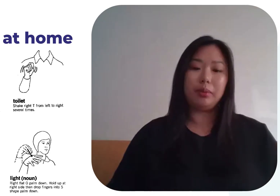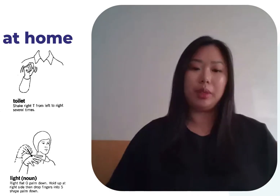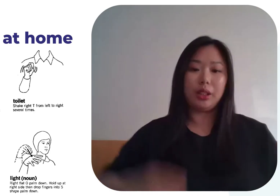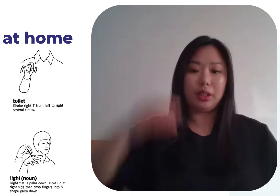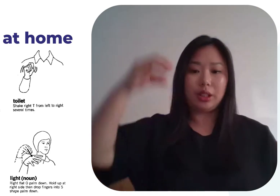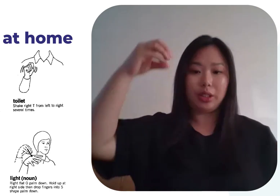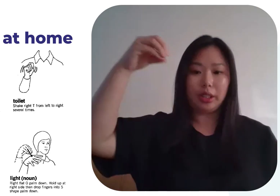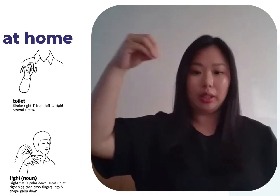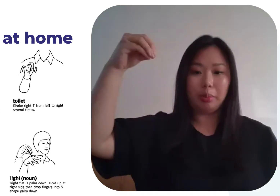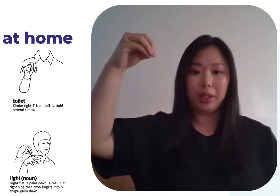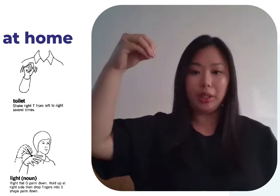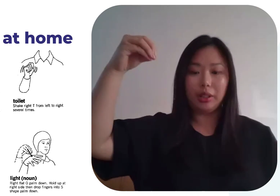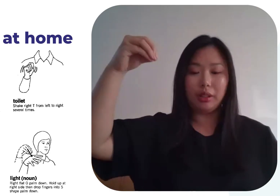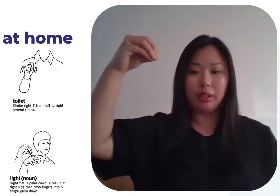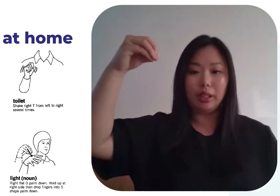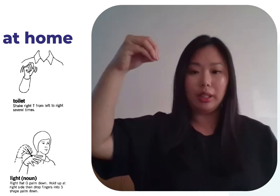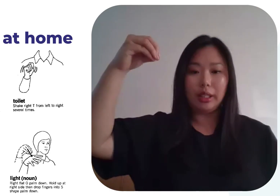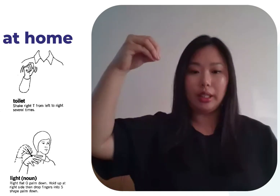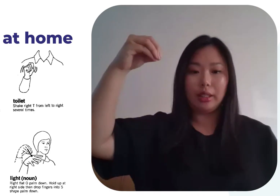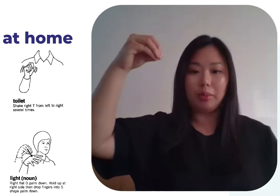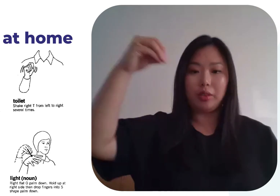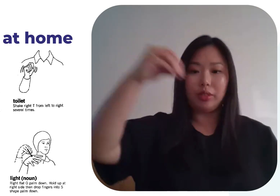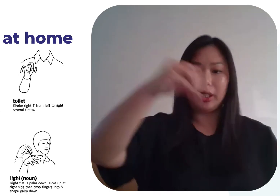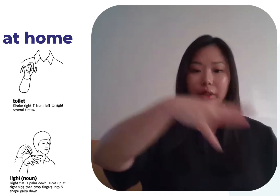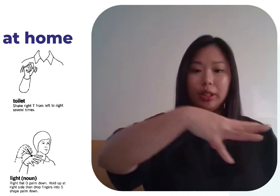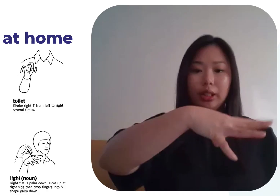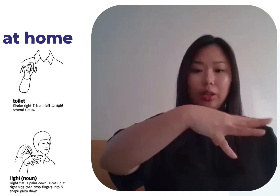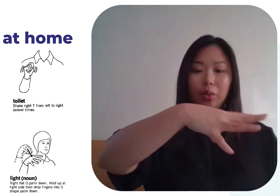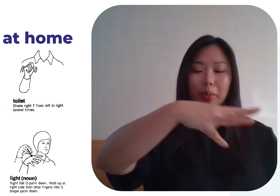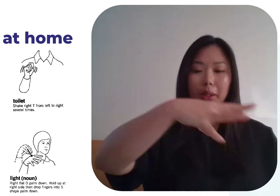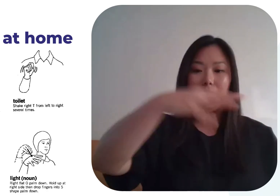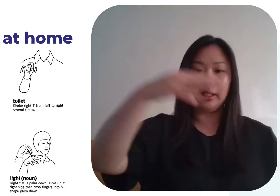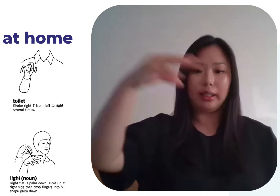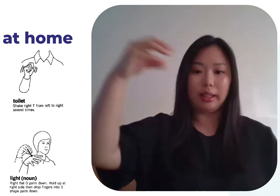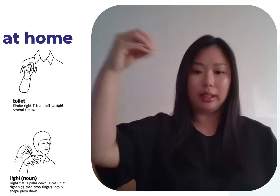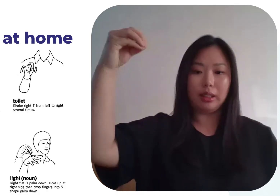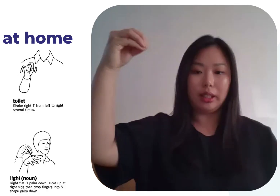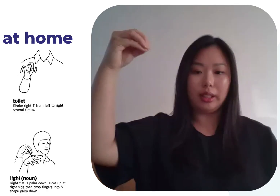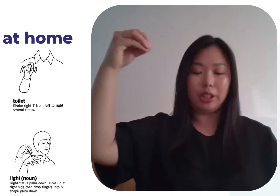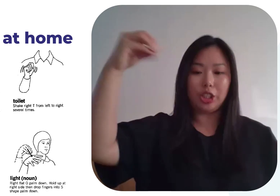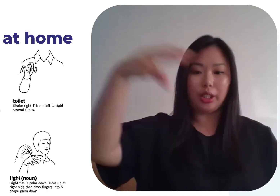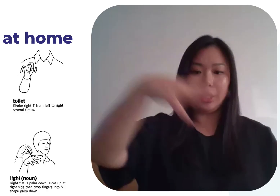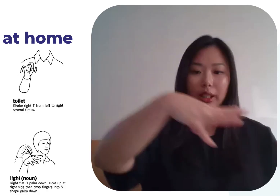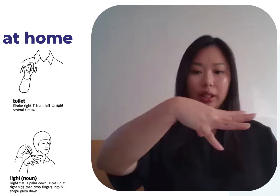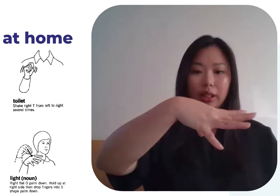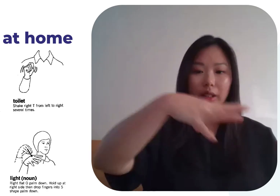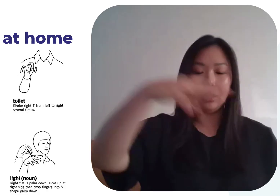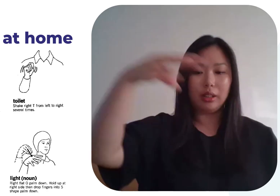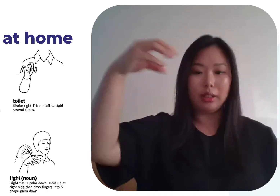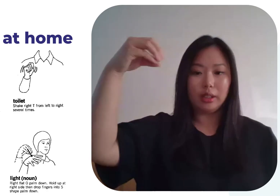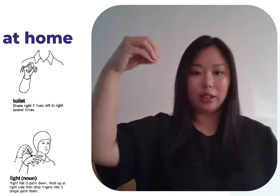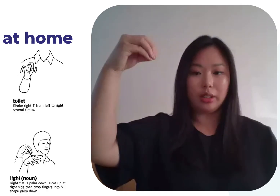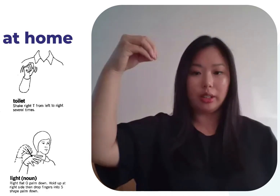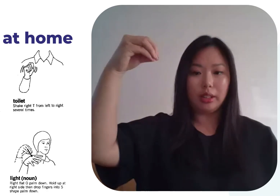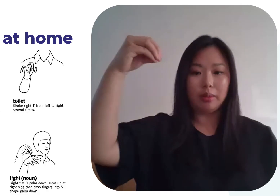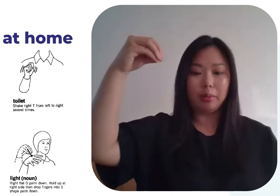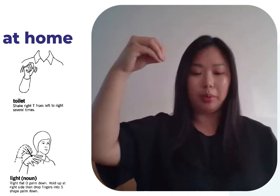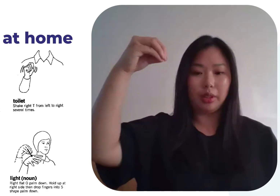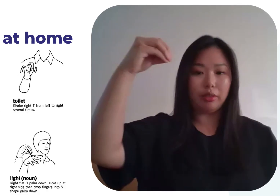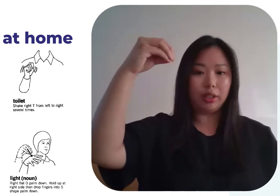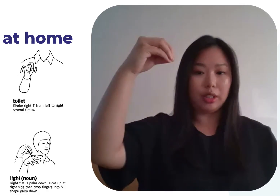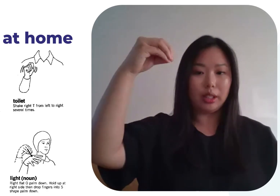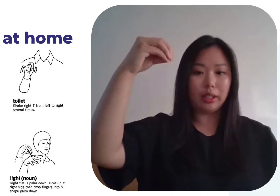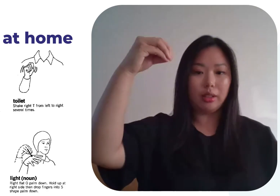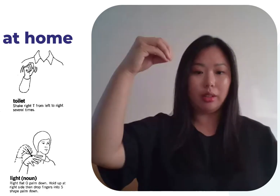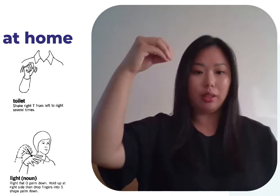Light, you're going to start up here and then move downwards and open like the light is shining. Start up